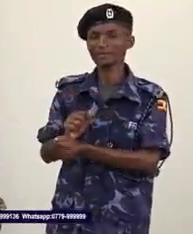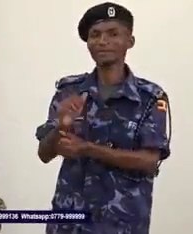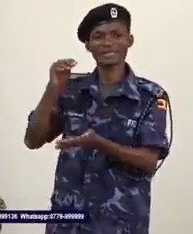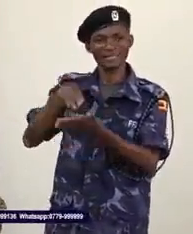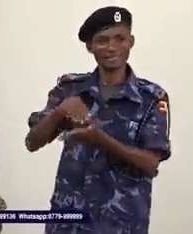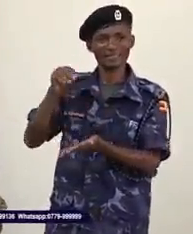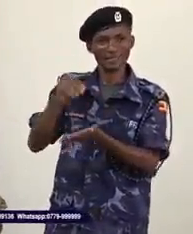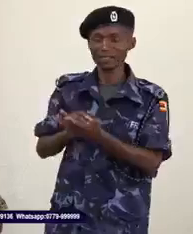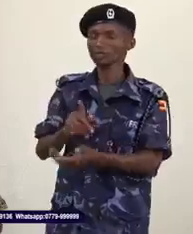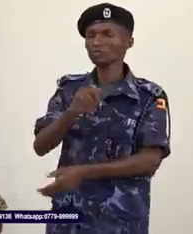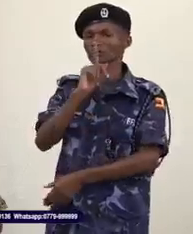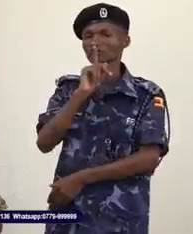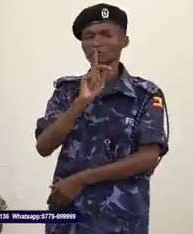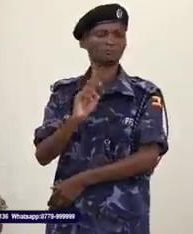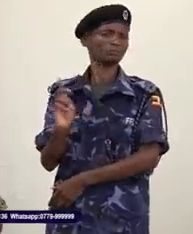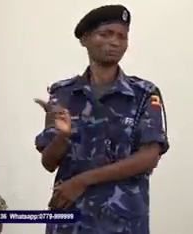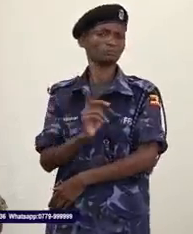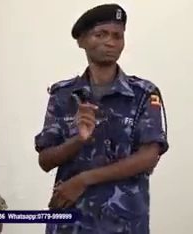So